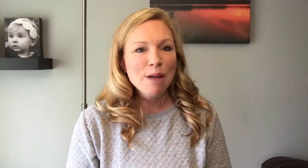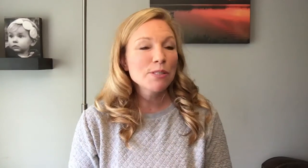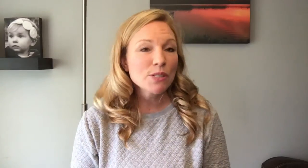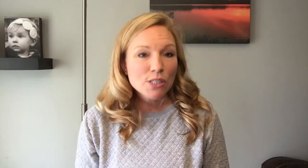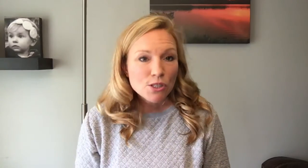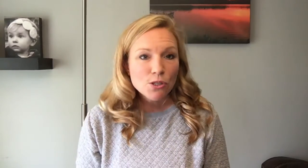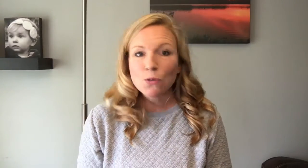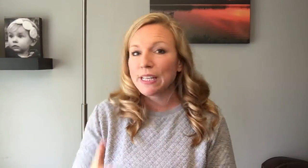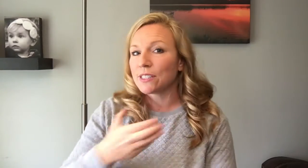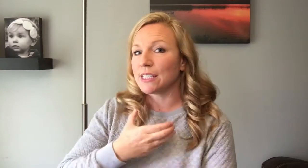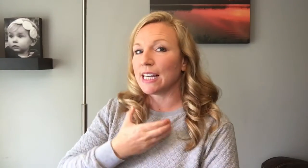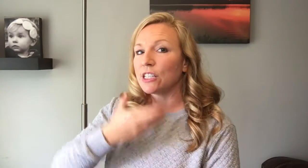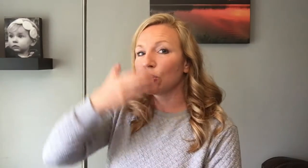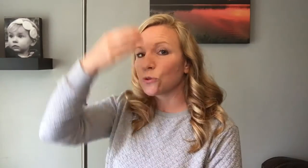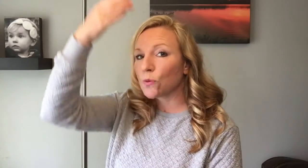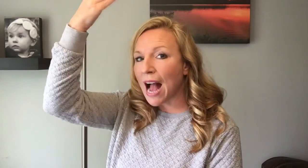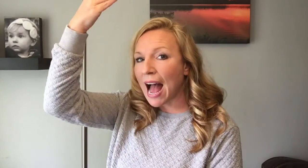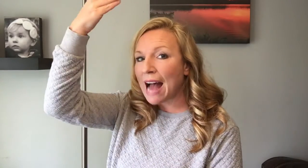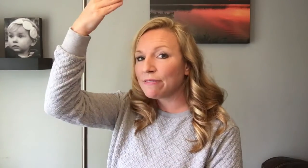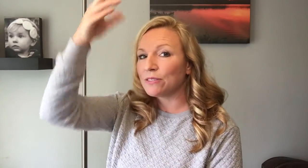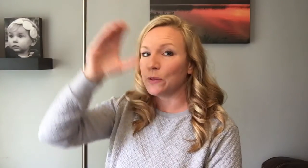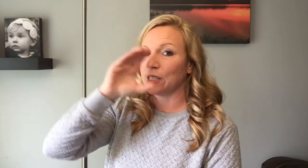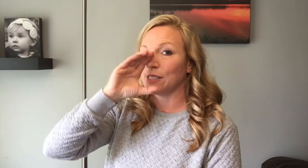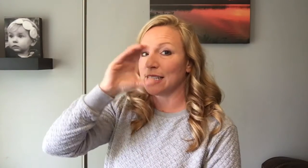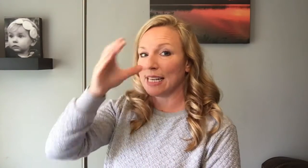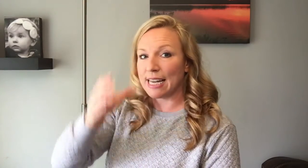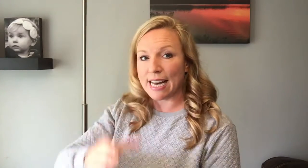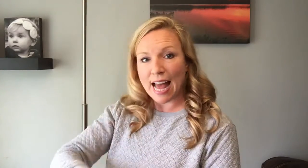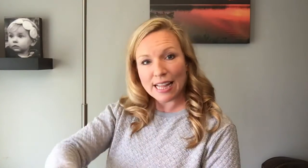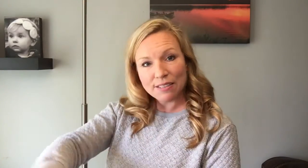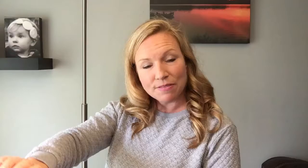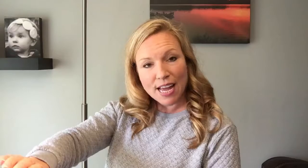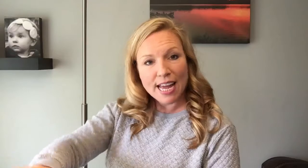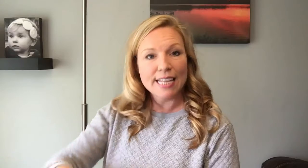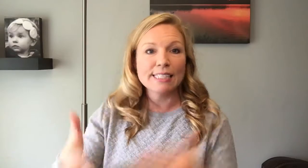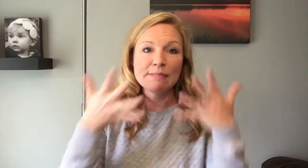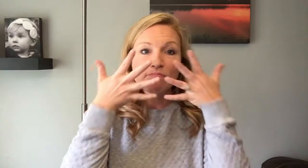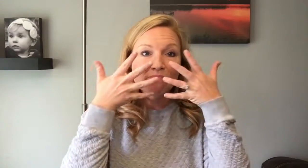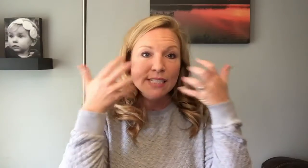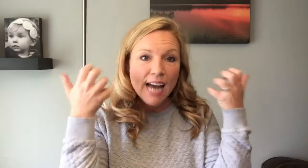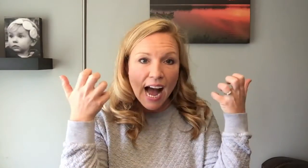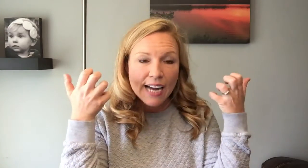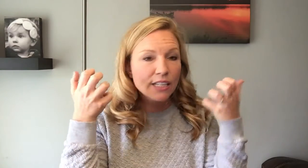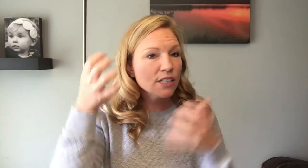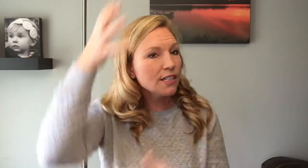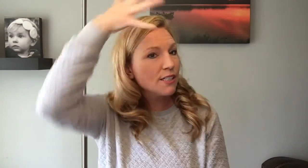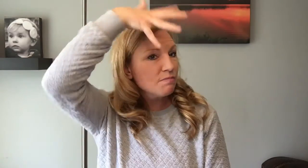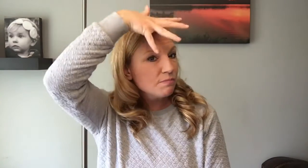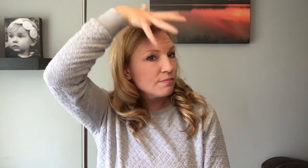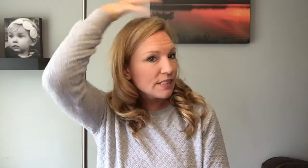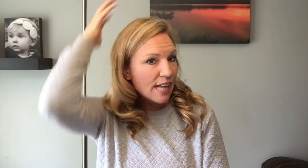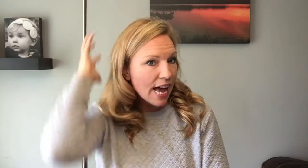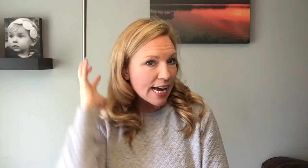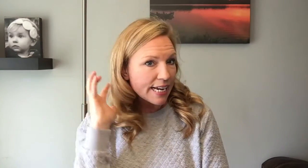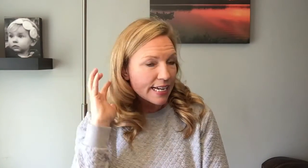So at the zoo, we could see a giraffe, we could see an elephant, tiger,